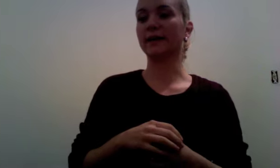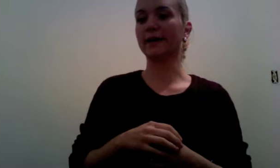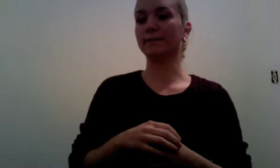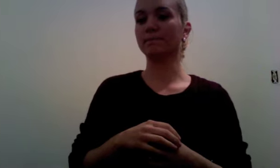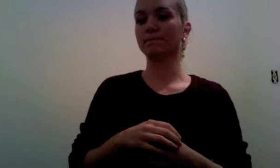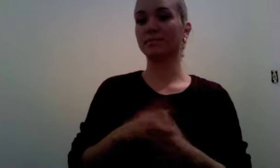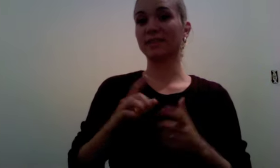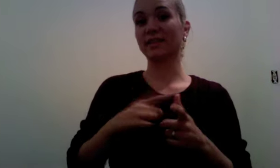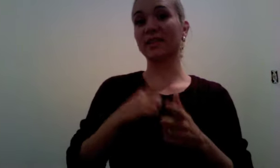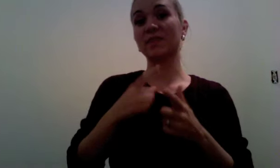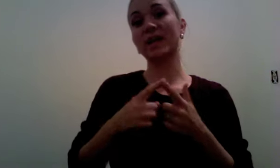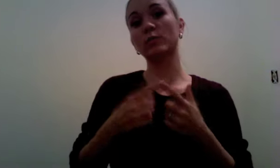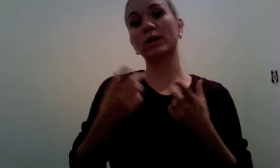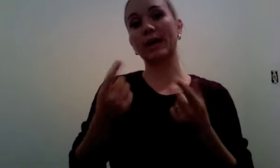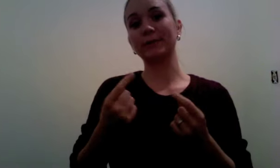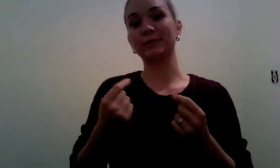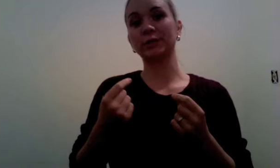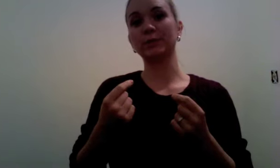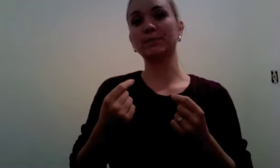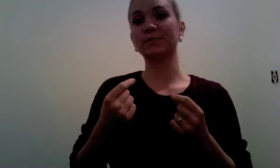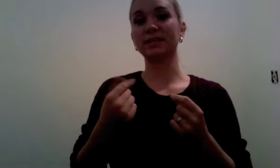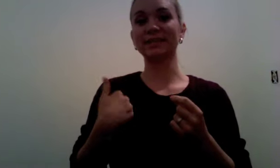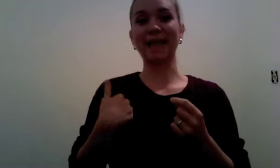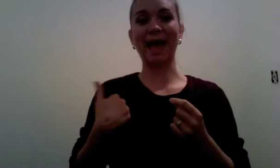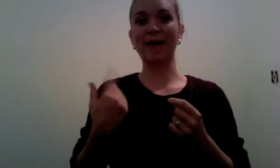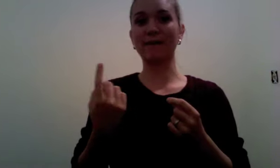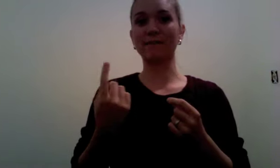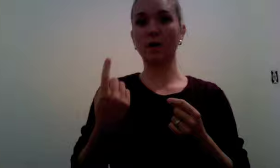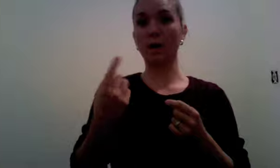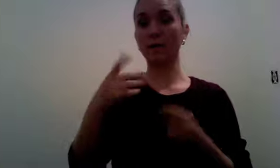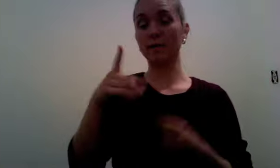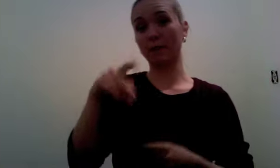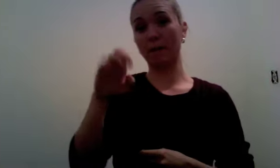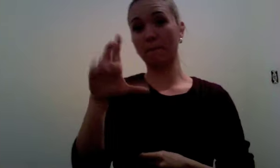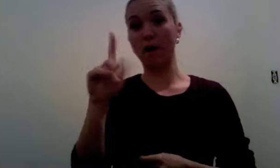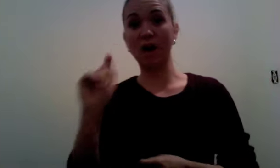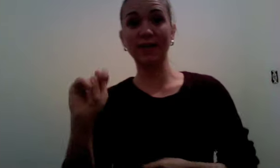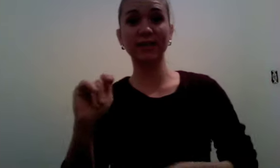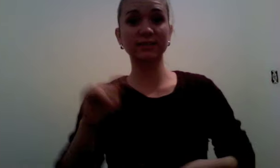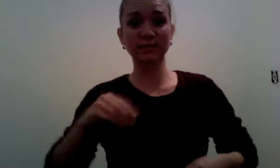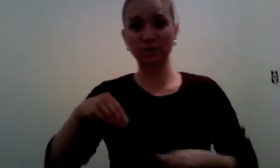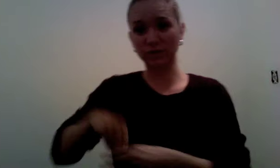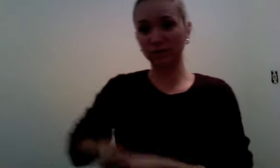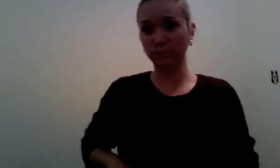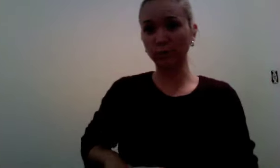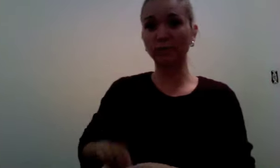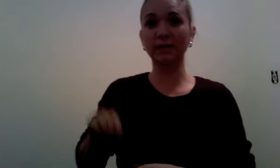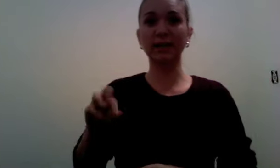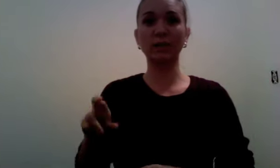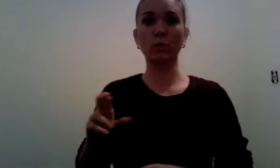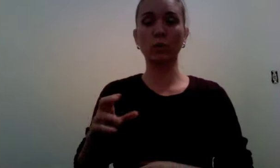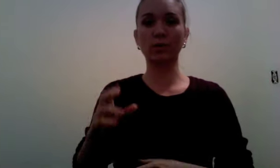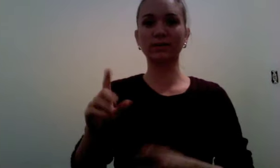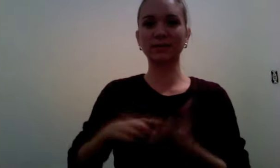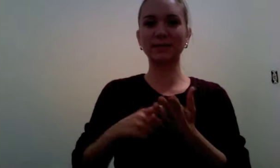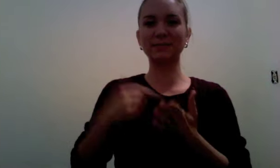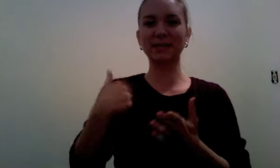And then what I would do is have a pocket you can just put them in, or sometimes they